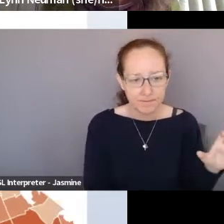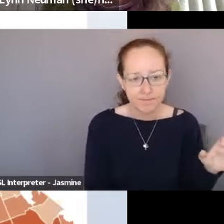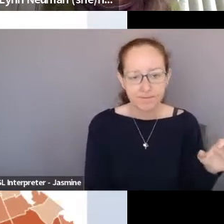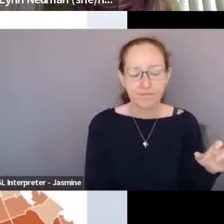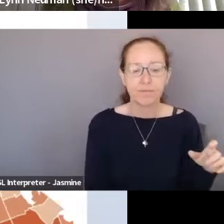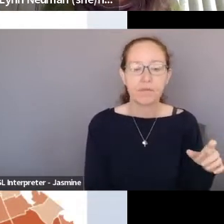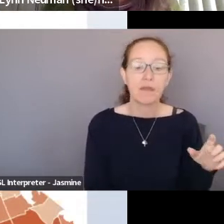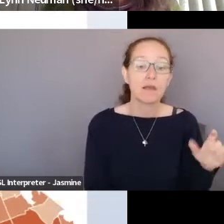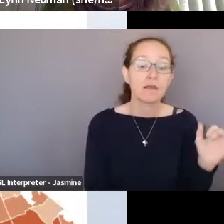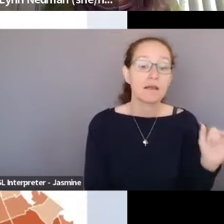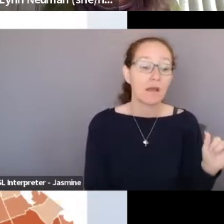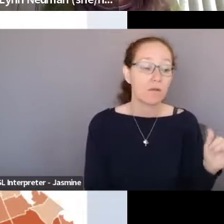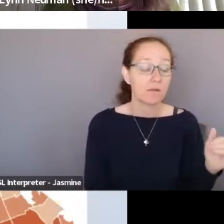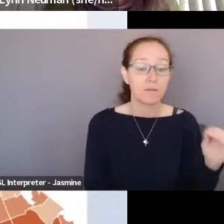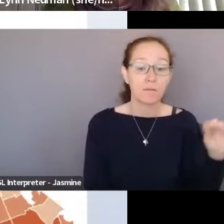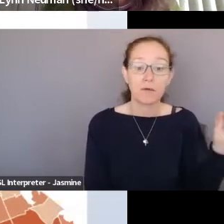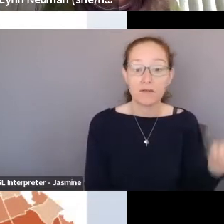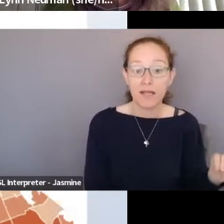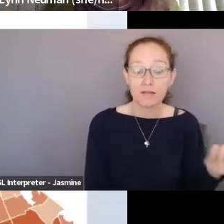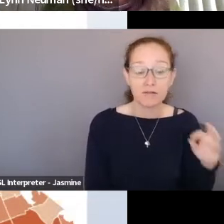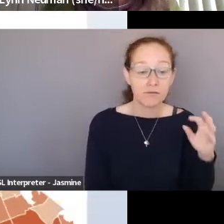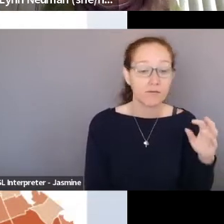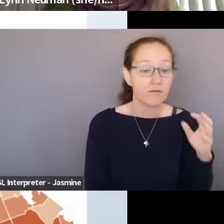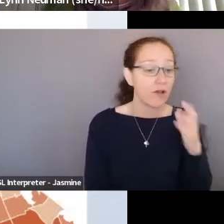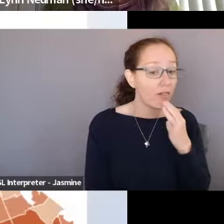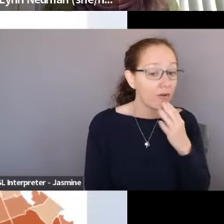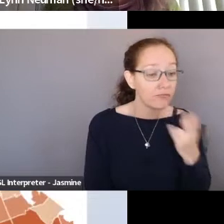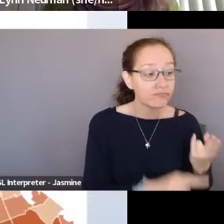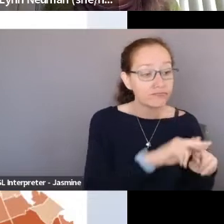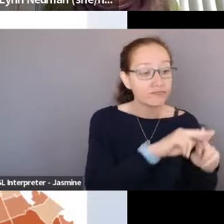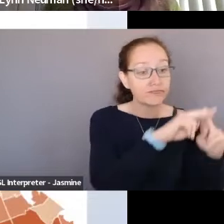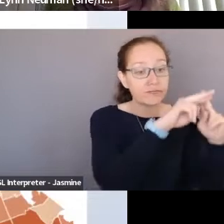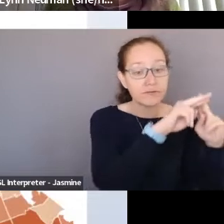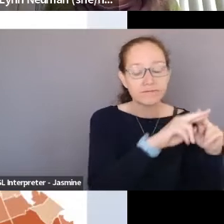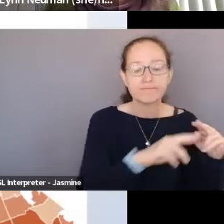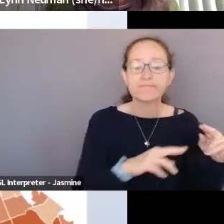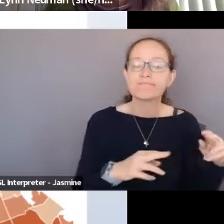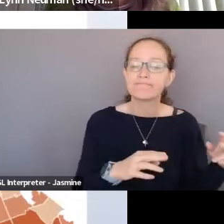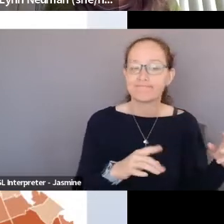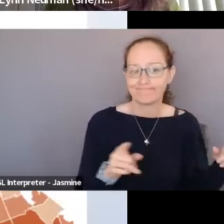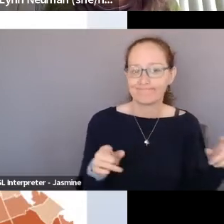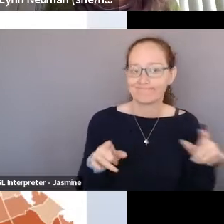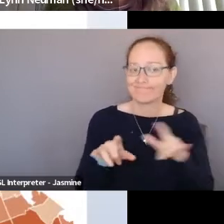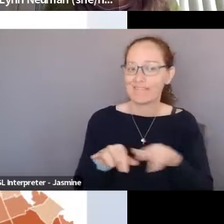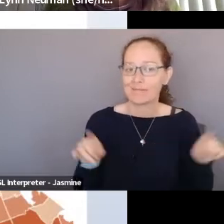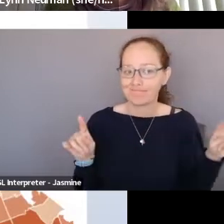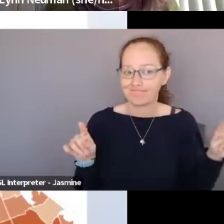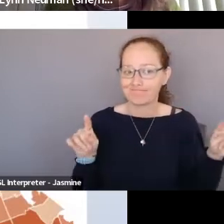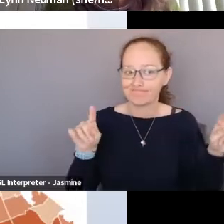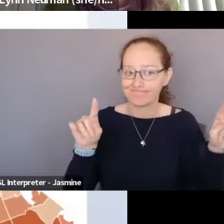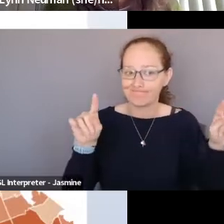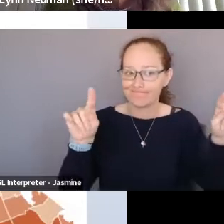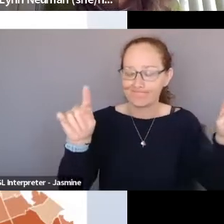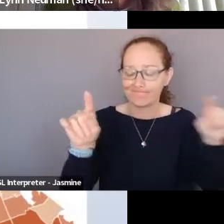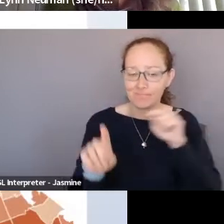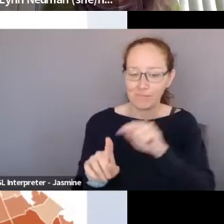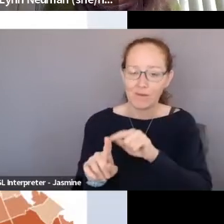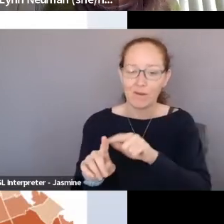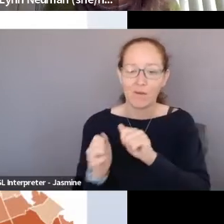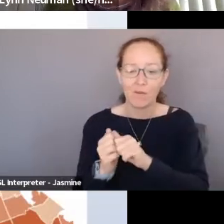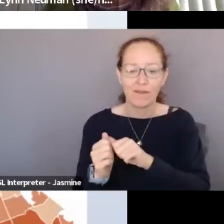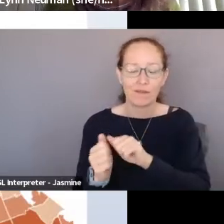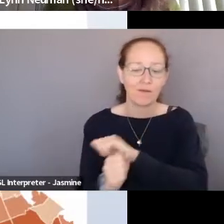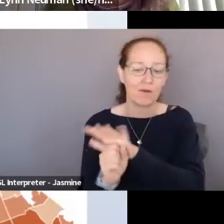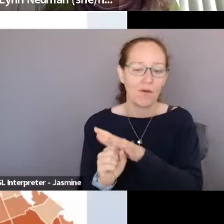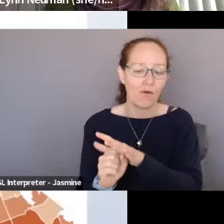these neighborhoods, the positivity rates also rose. Again, a host of factors mentioned in relation to income,